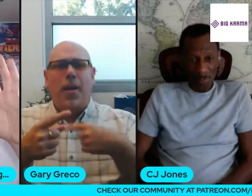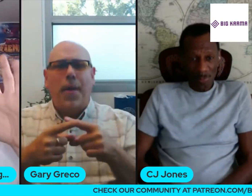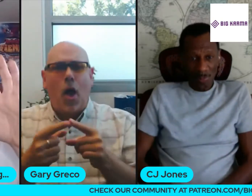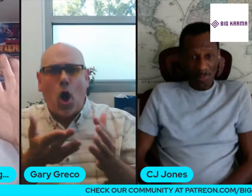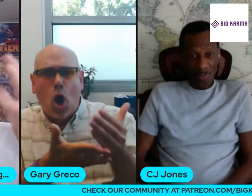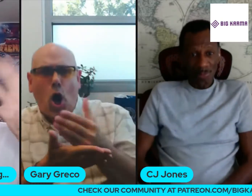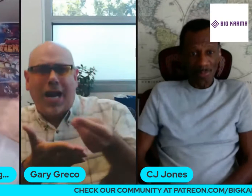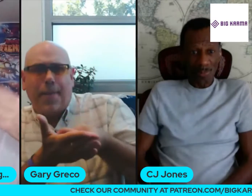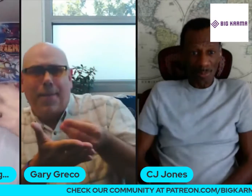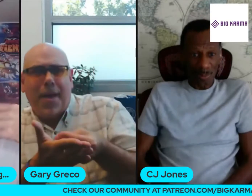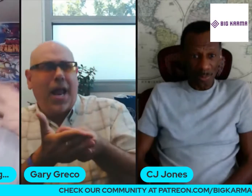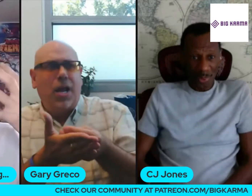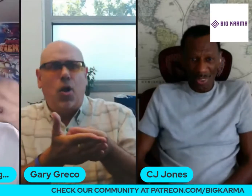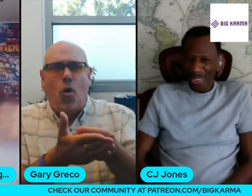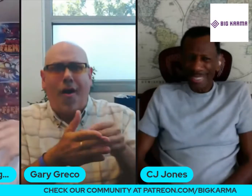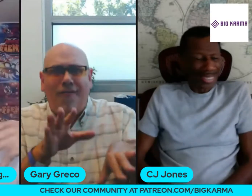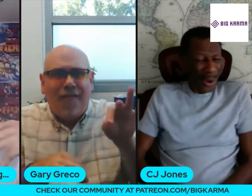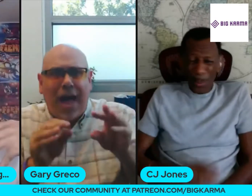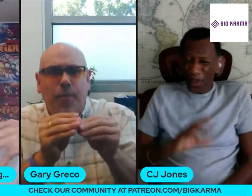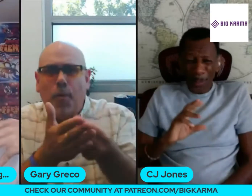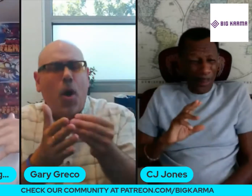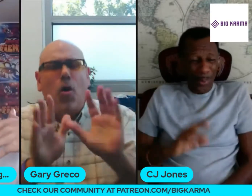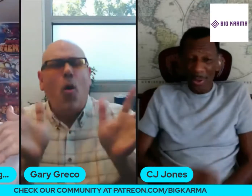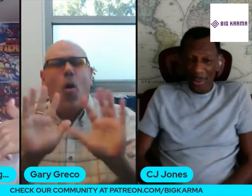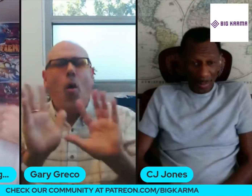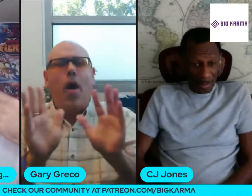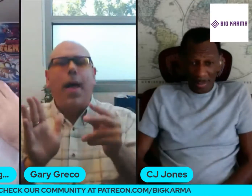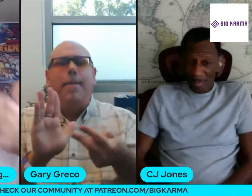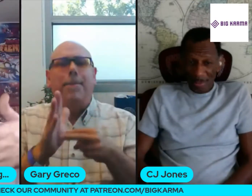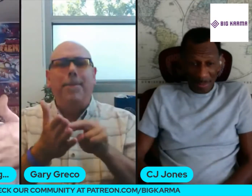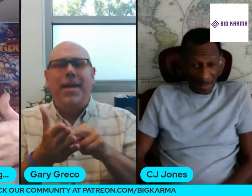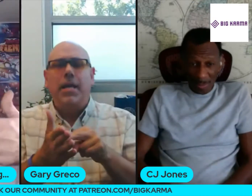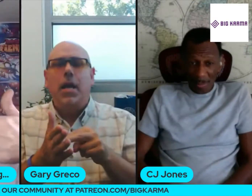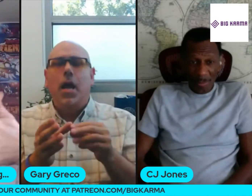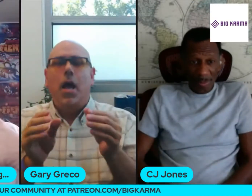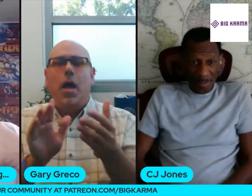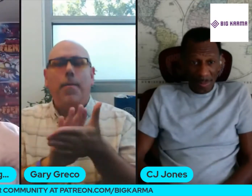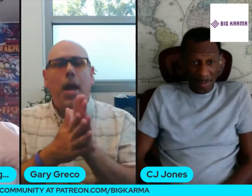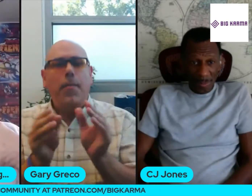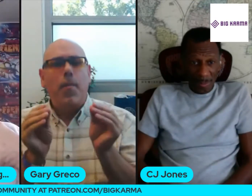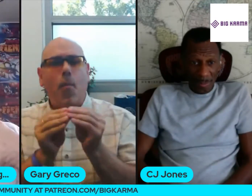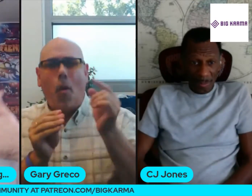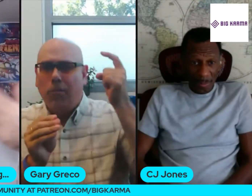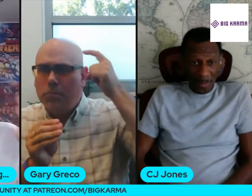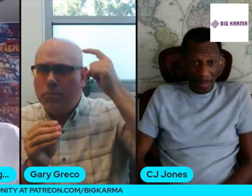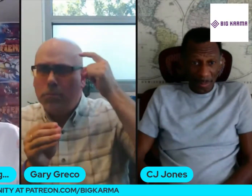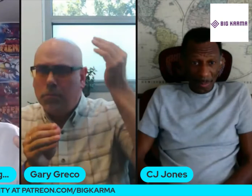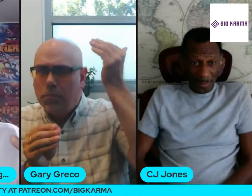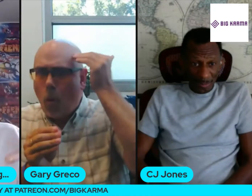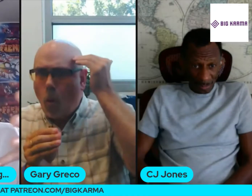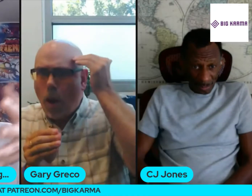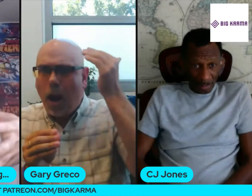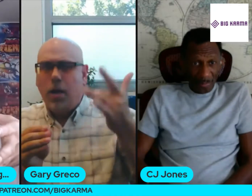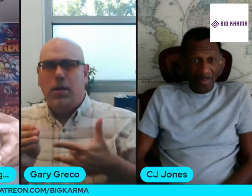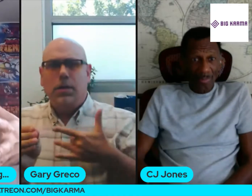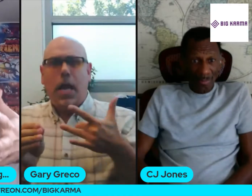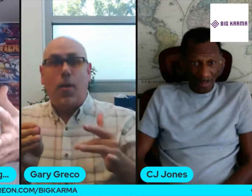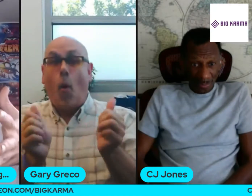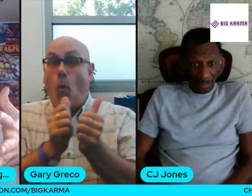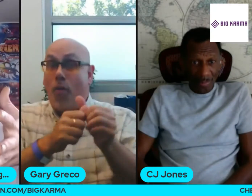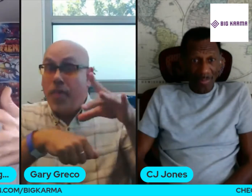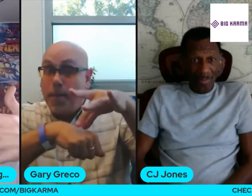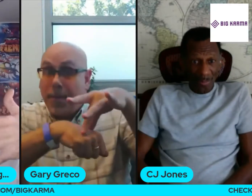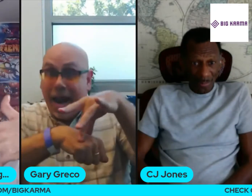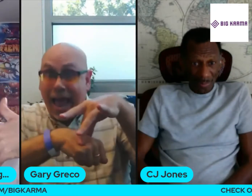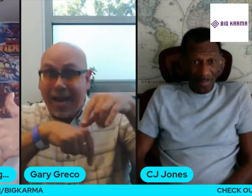It just means being a little bit more mindful and sustainable with the planet and with